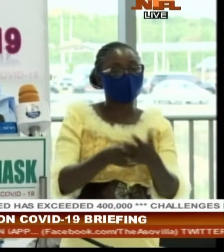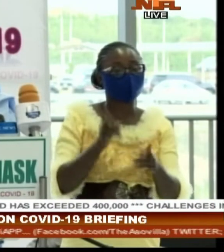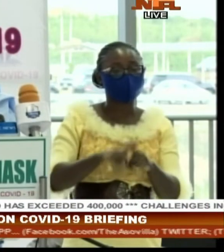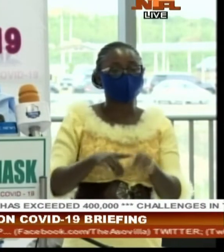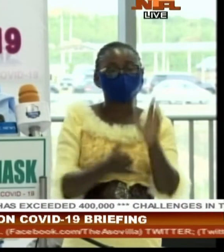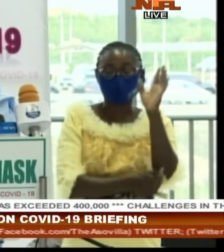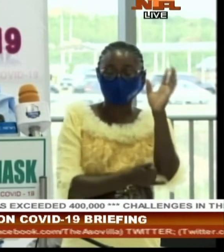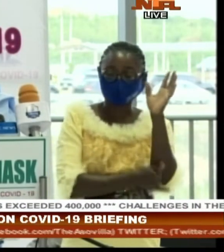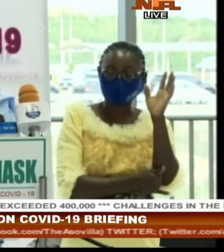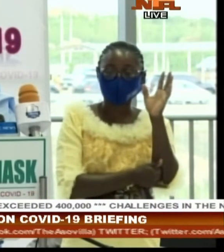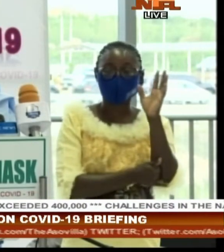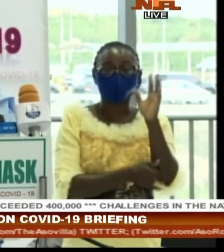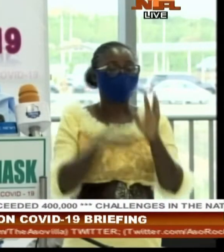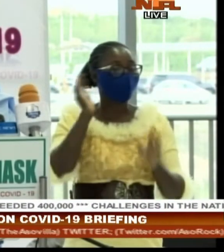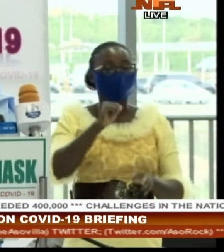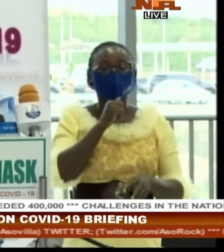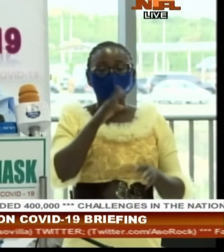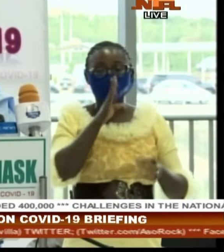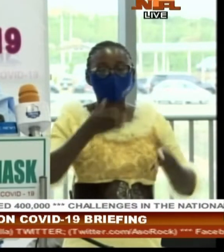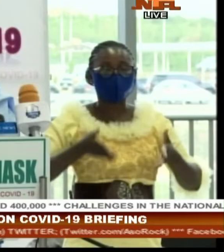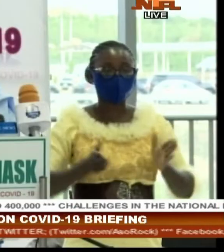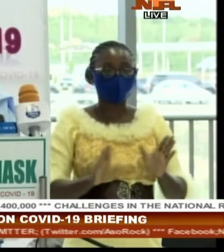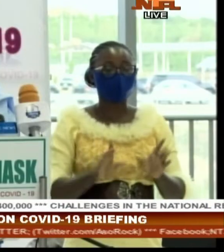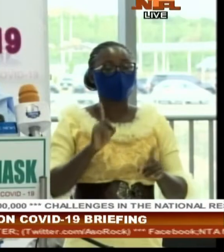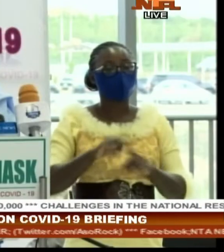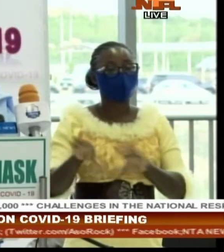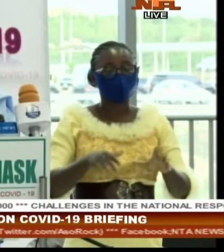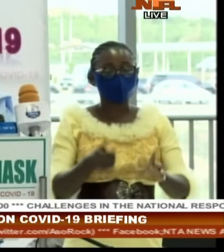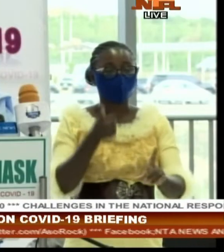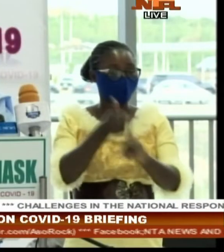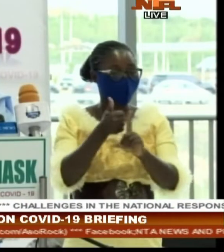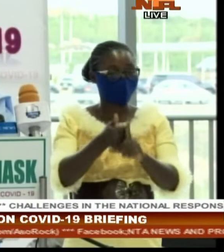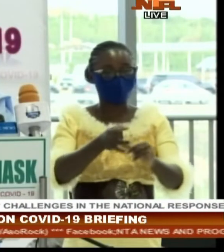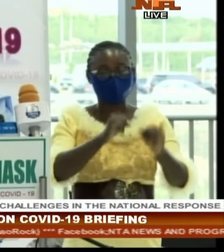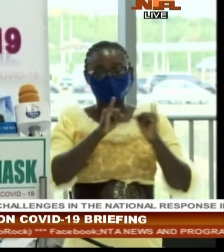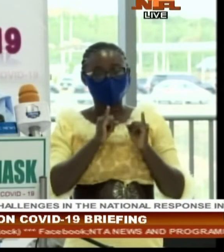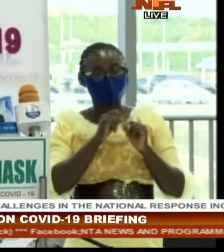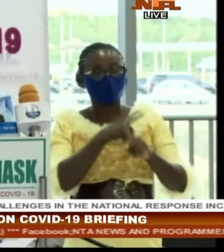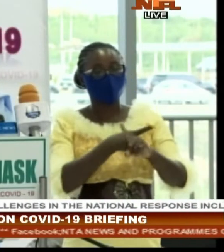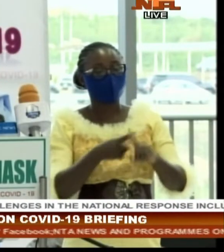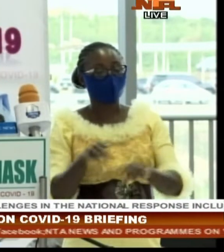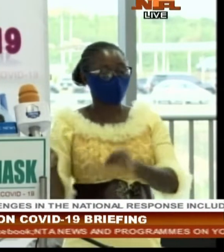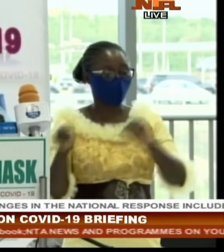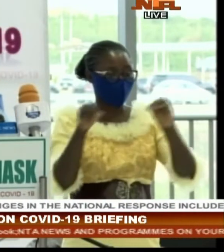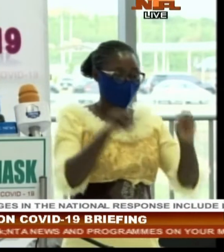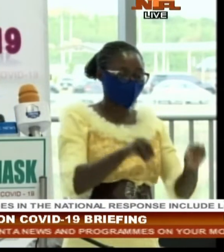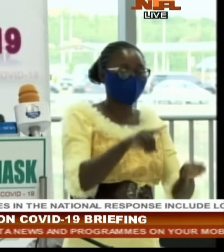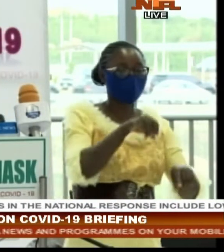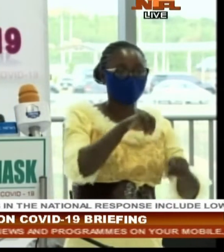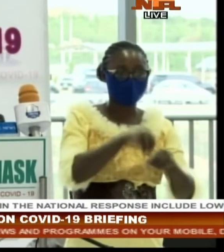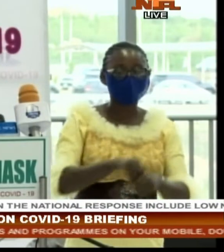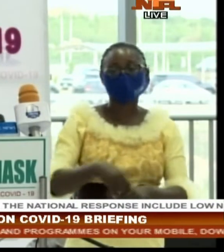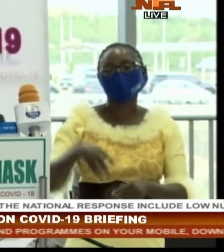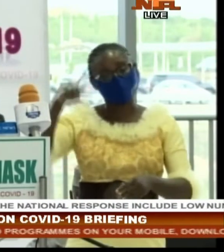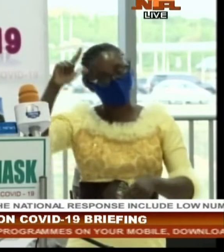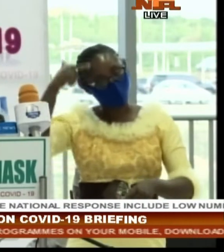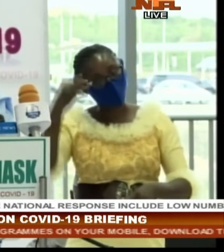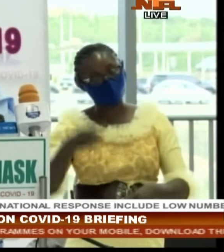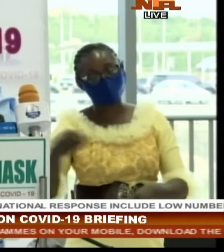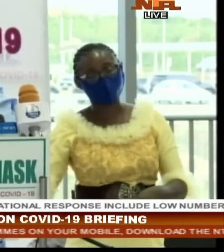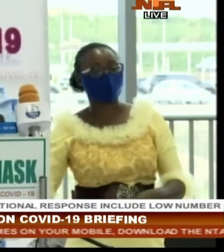will not be allowed to self-quarantine. They will be placed on institutional quarantine, i.e. once